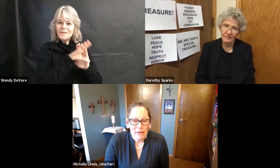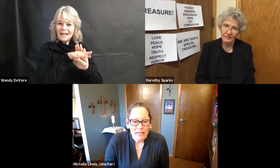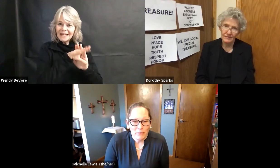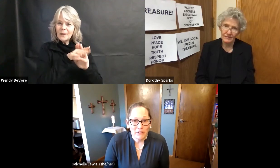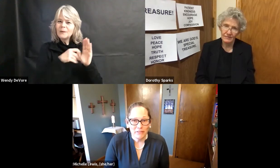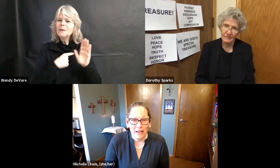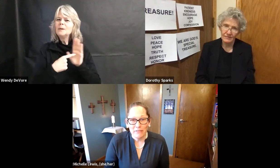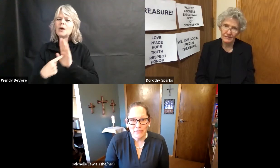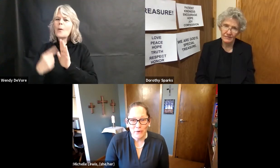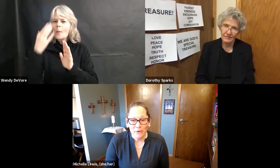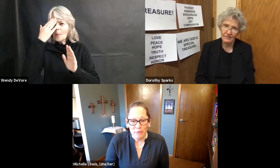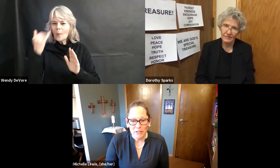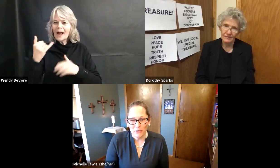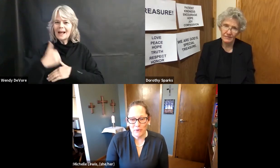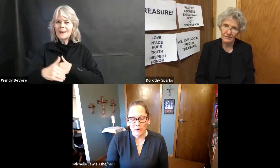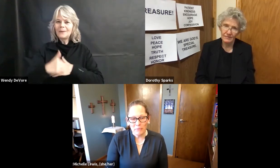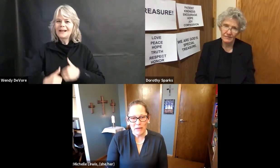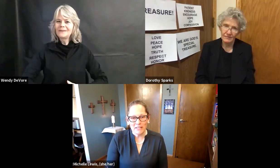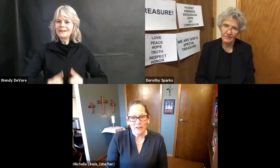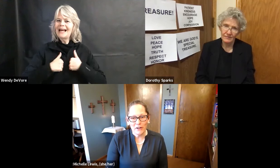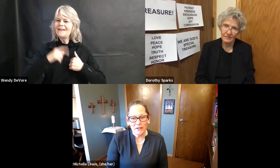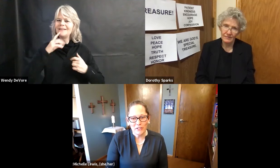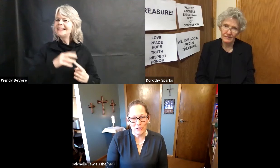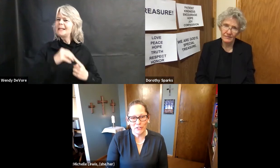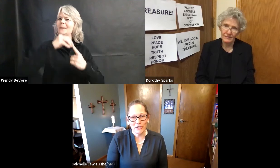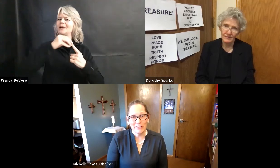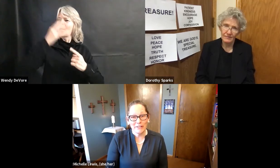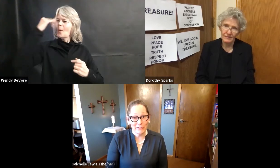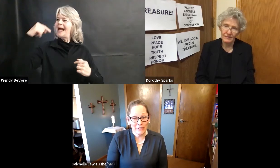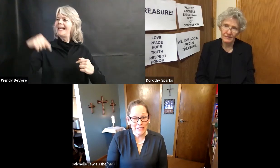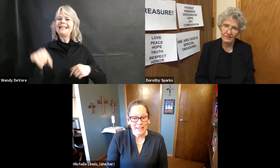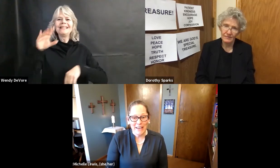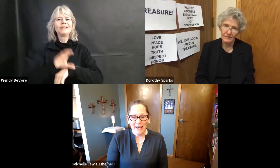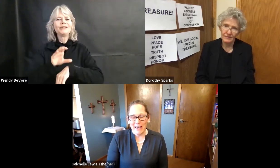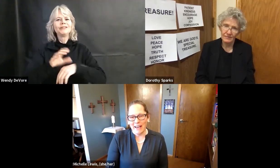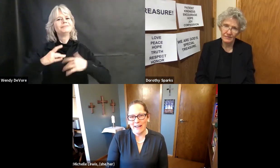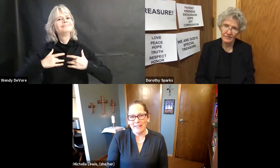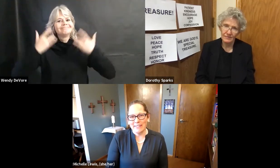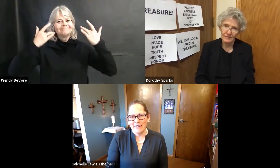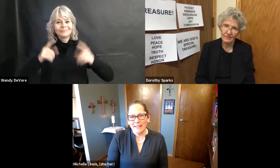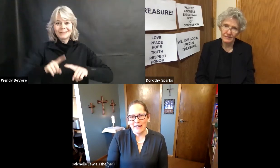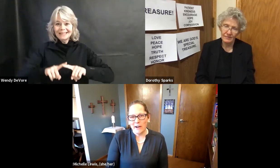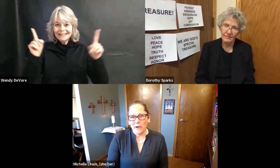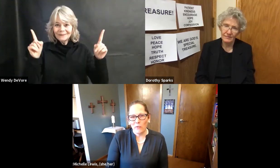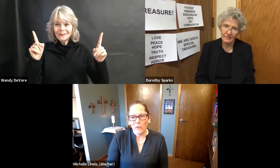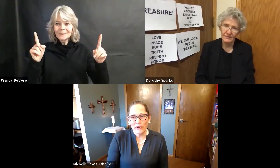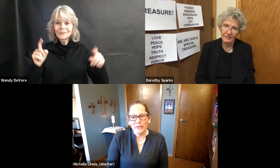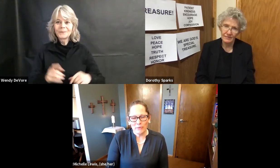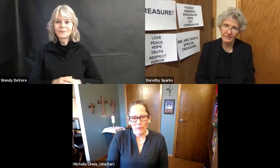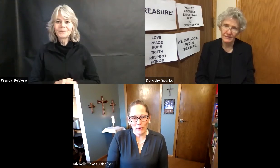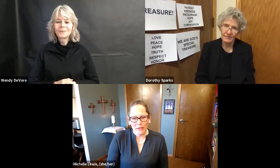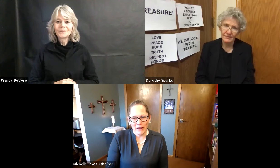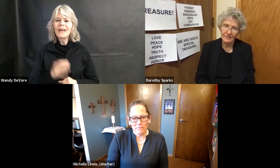what makes Bread of Life so special, what makes our church different and